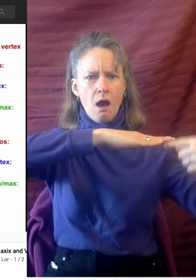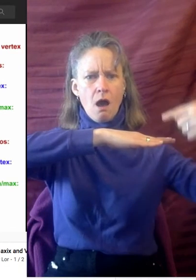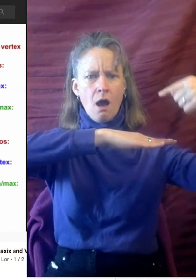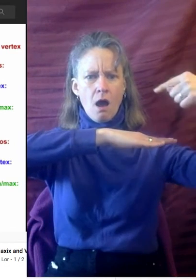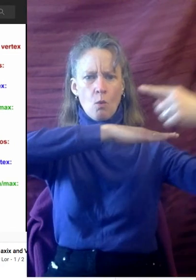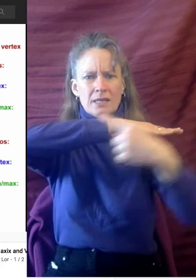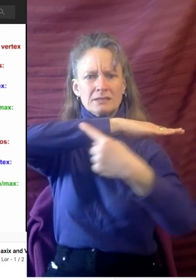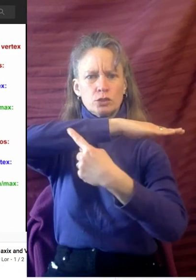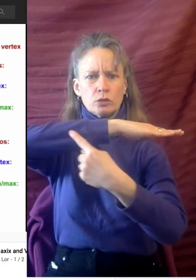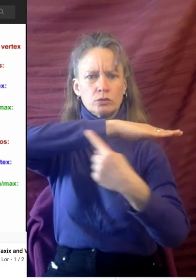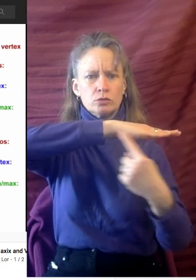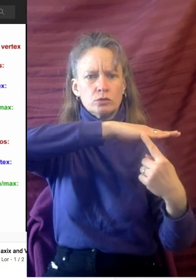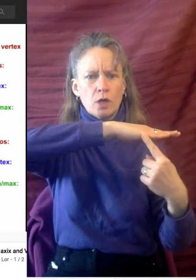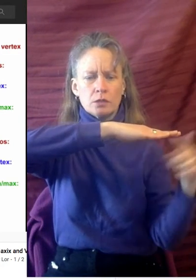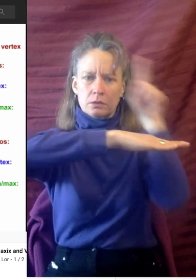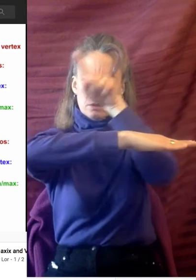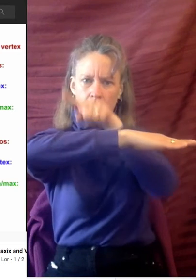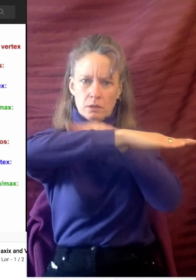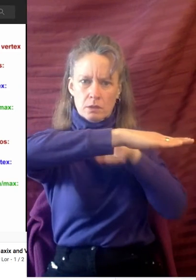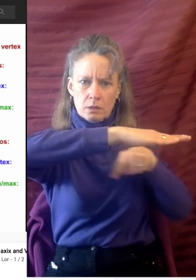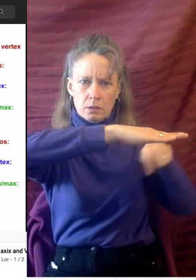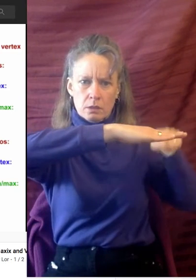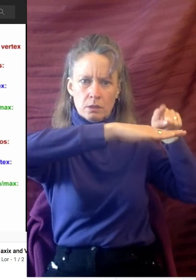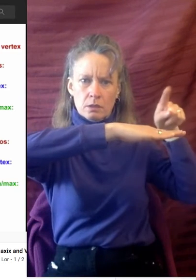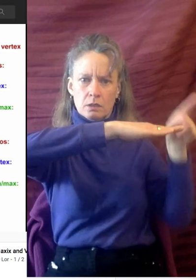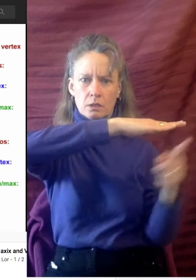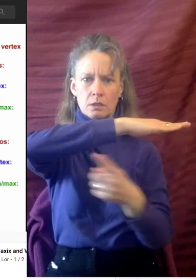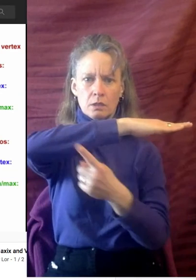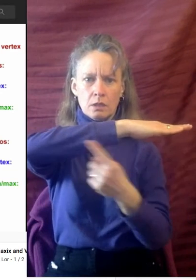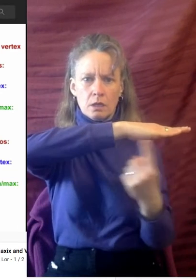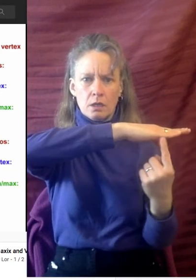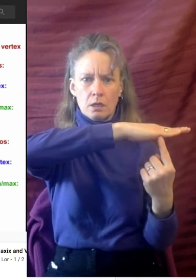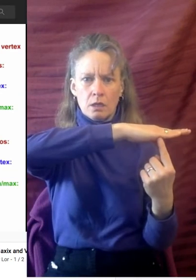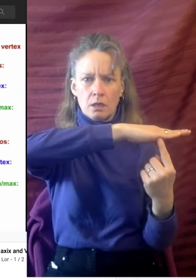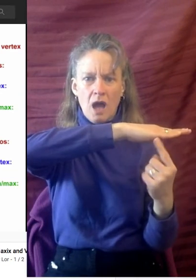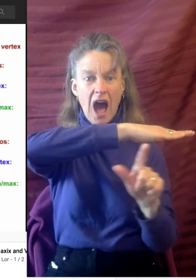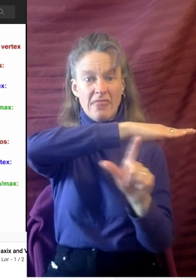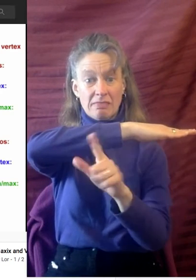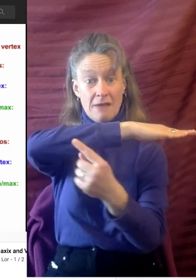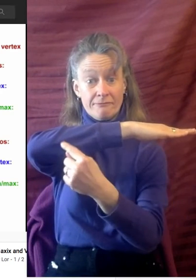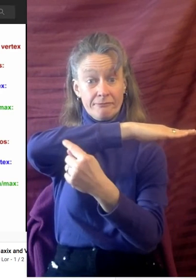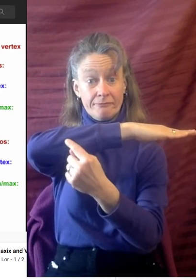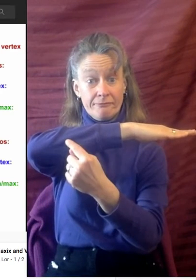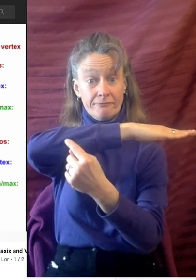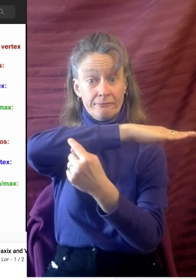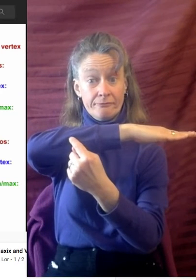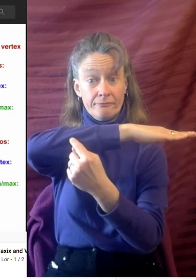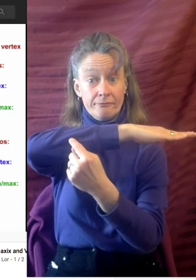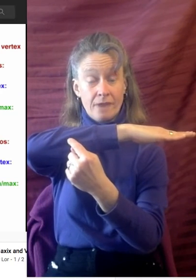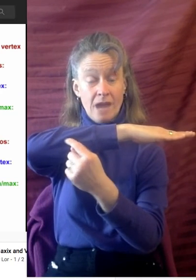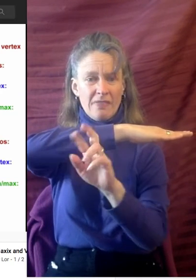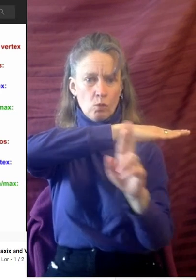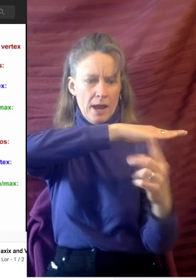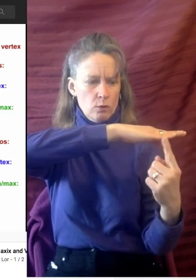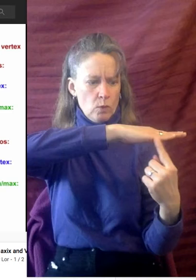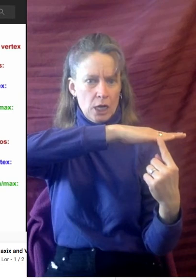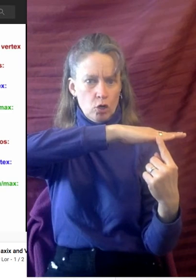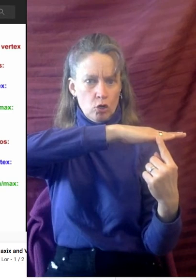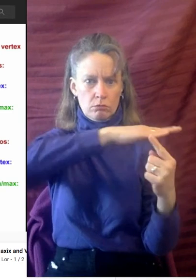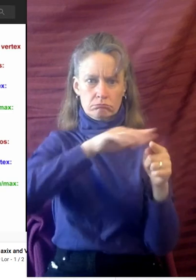crosses or intersects the x-axis. We can see the intersection on the left side here, the parabola, and on the right side here, the